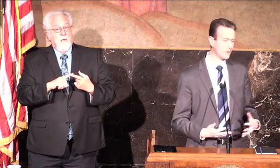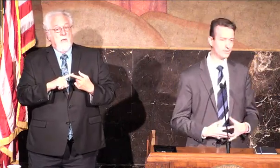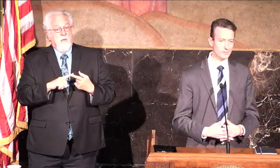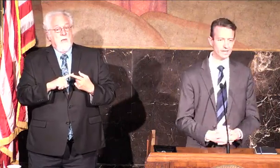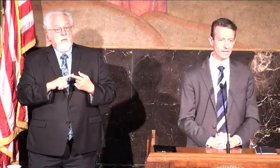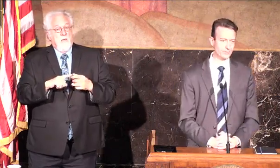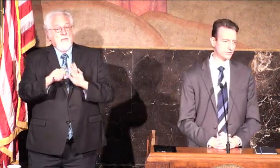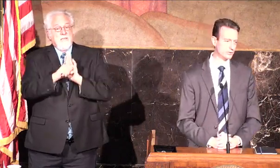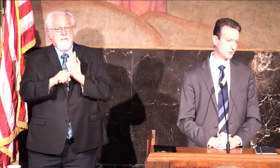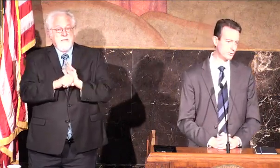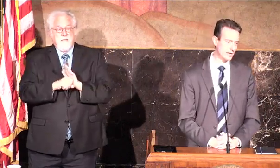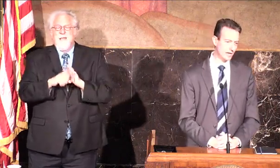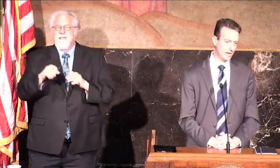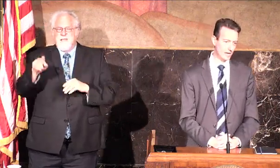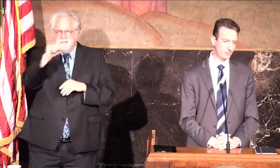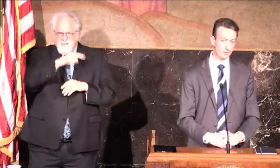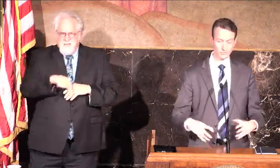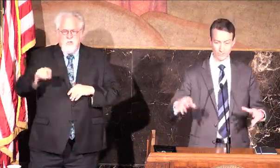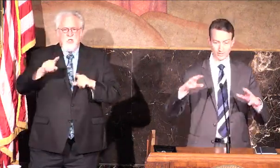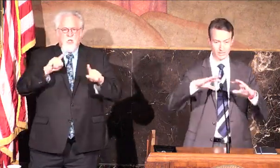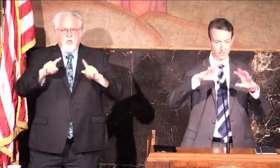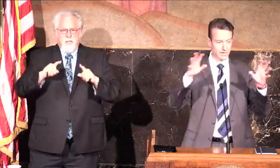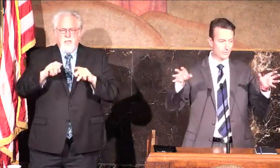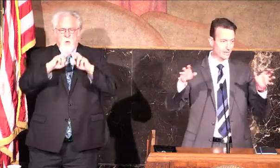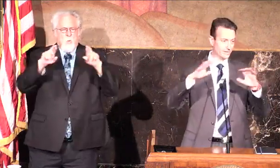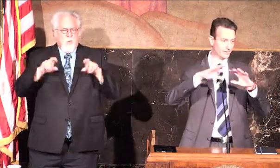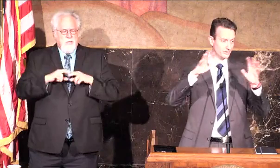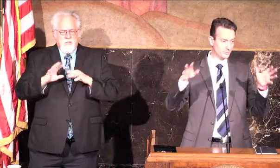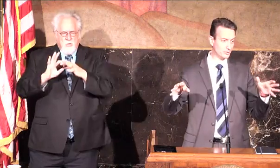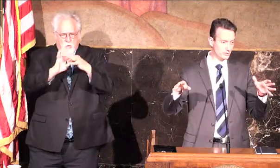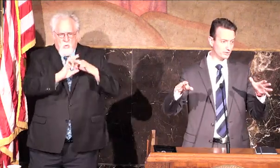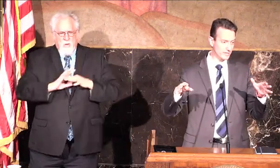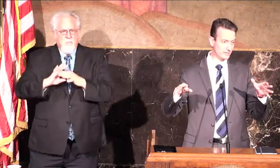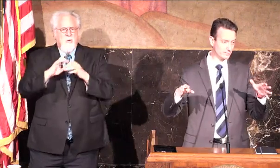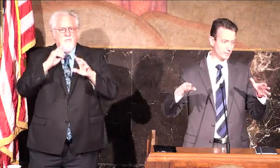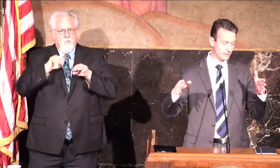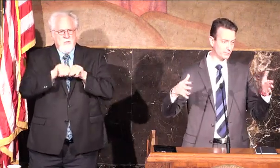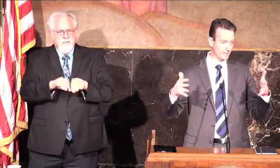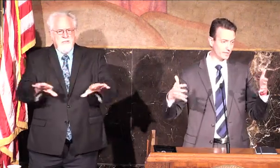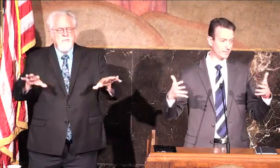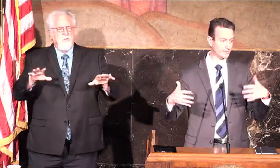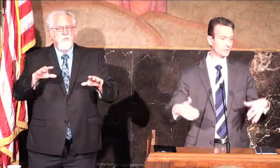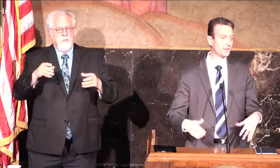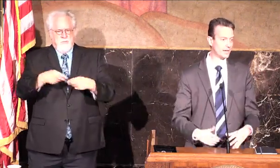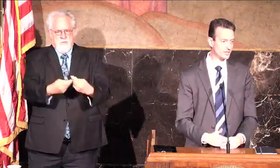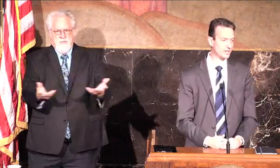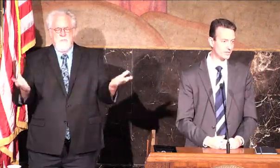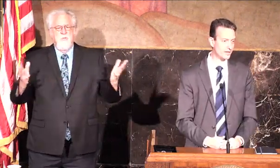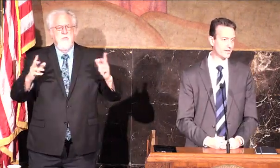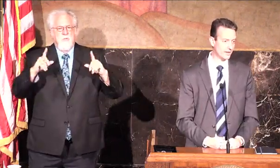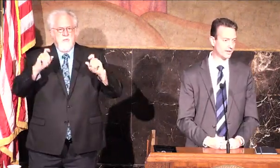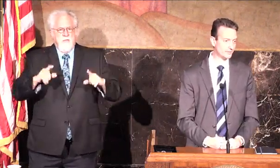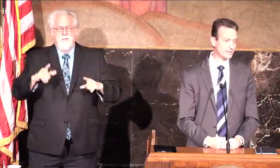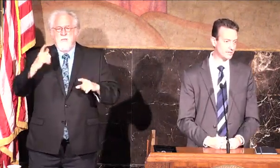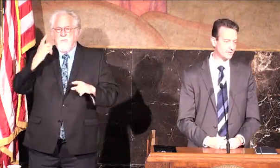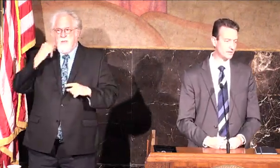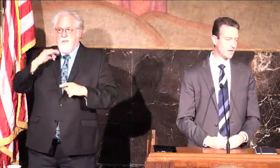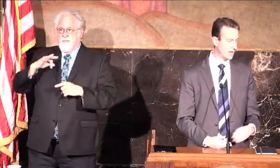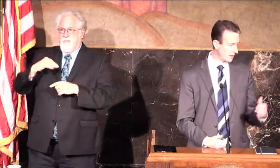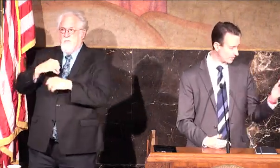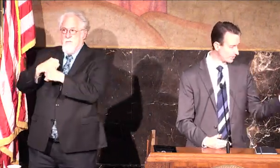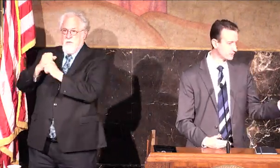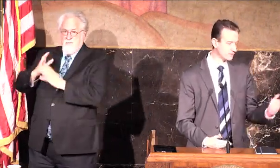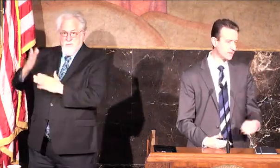talking about coming together to both regionally collaborate in the distribution of tests because we've been hitting these supply chain